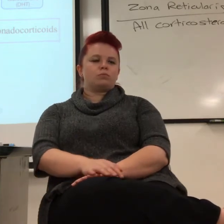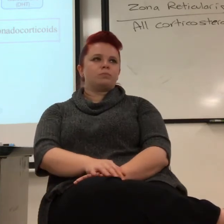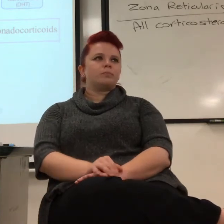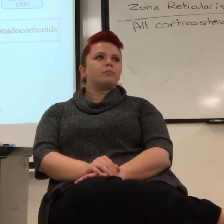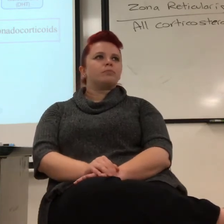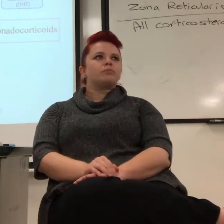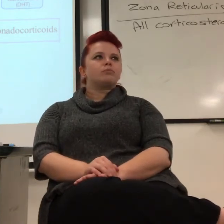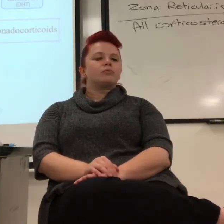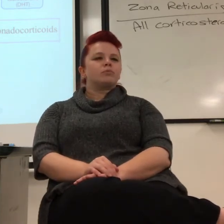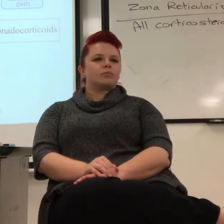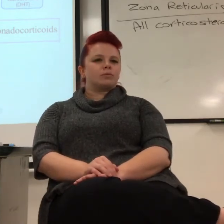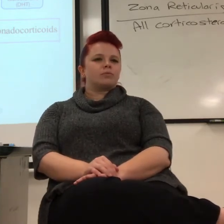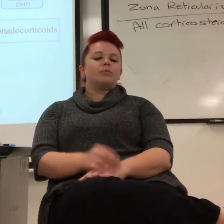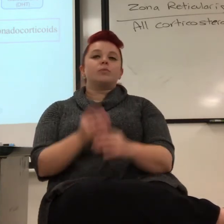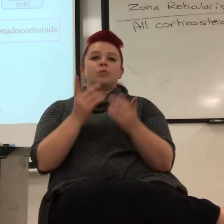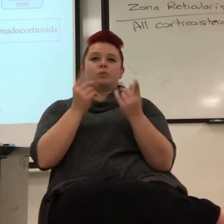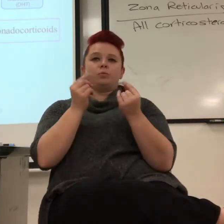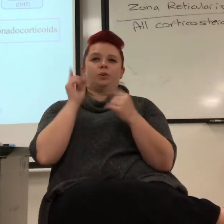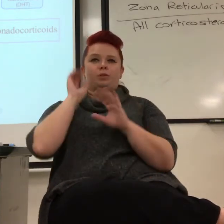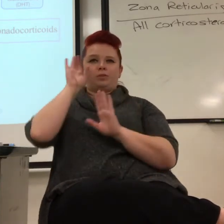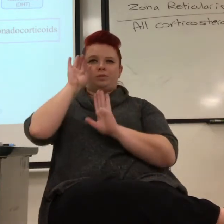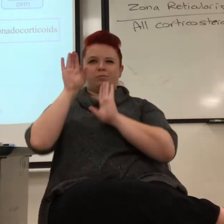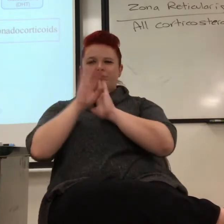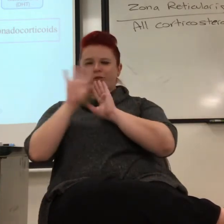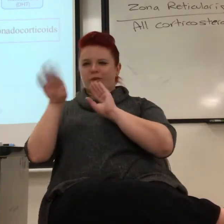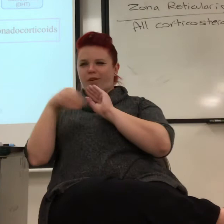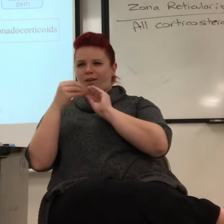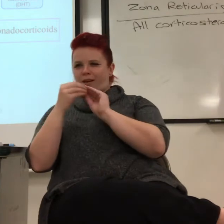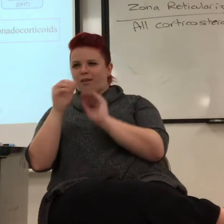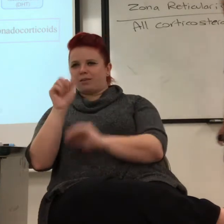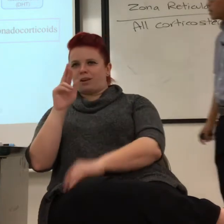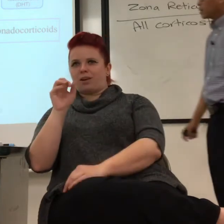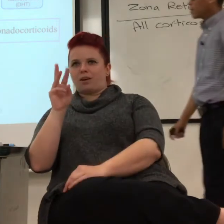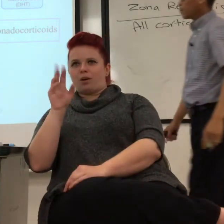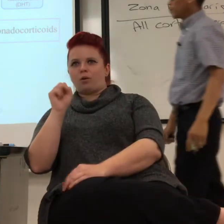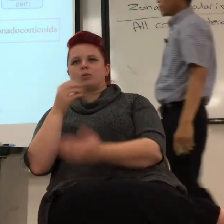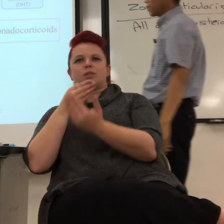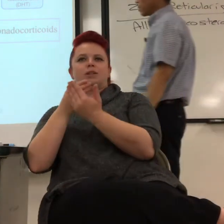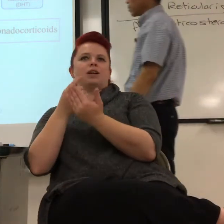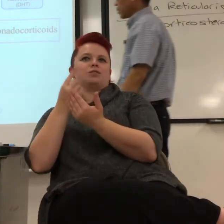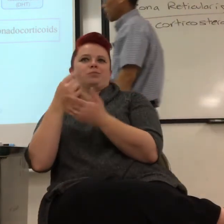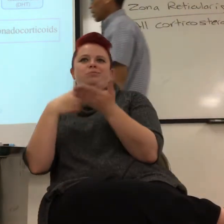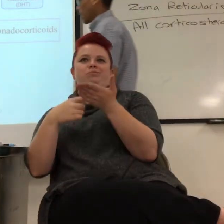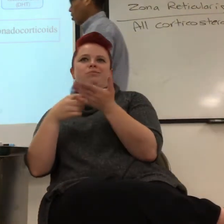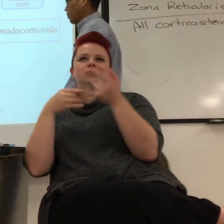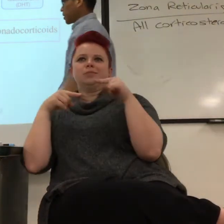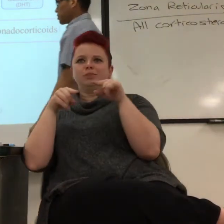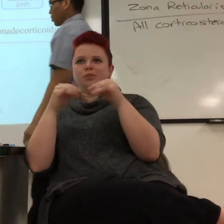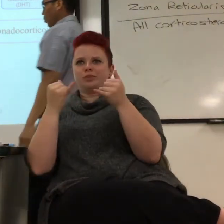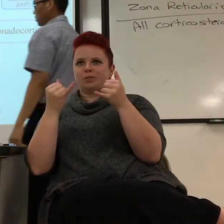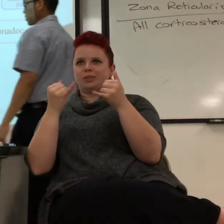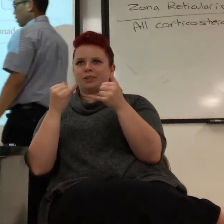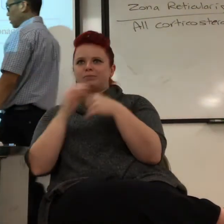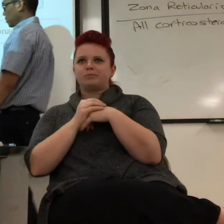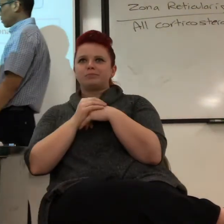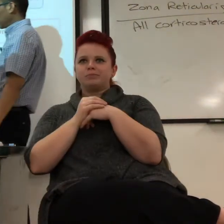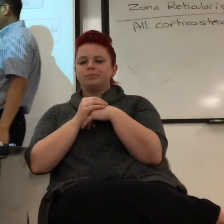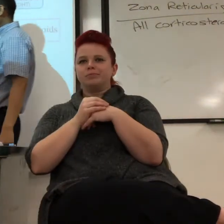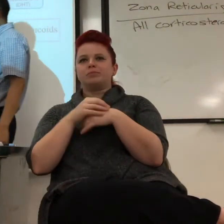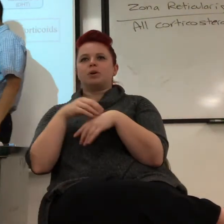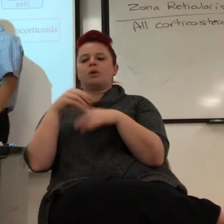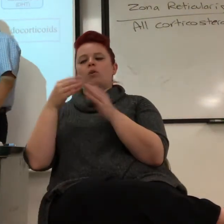And what I did to the figure, I just put arrows next to the ones I talked about today. I got an arrow next to cortisol